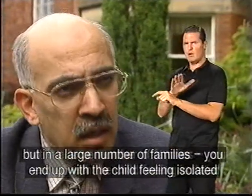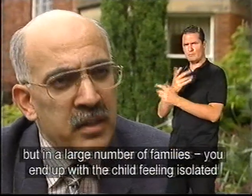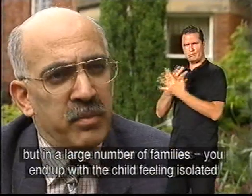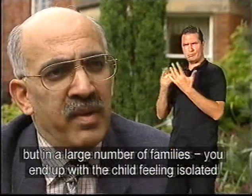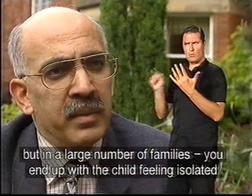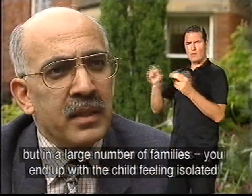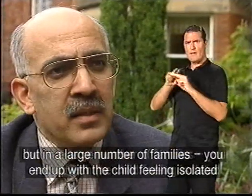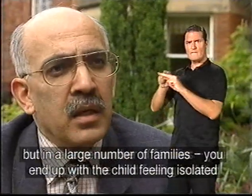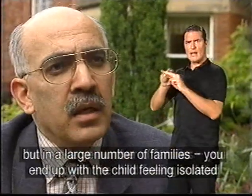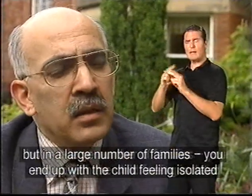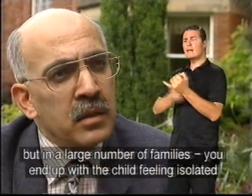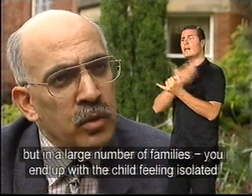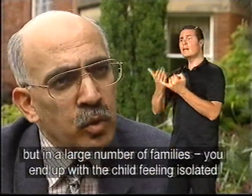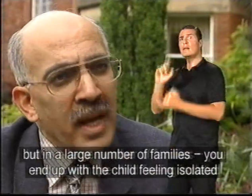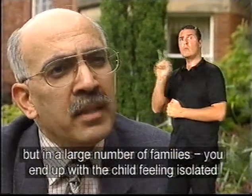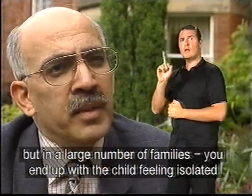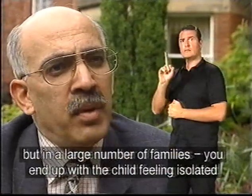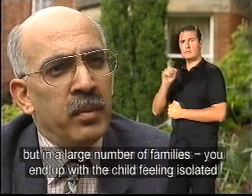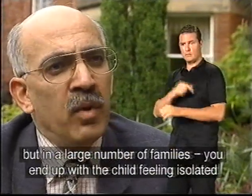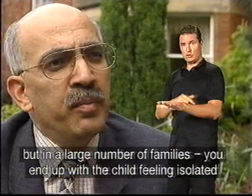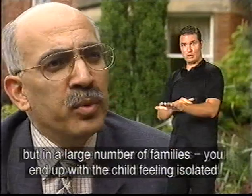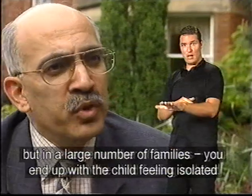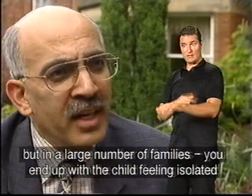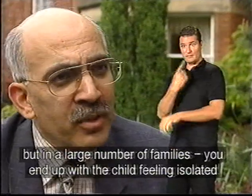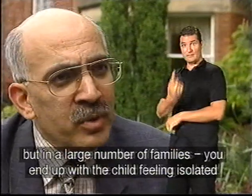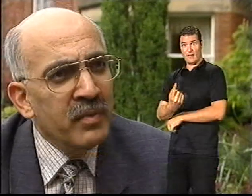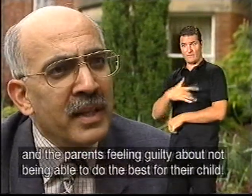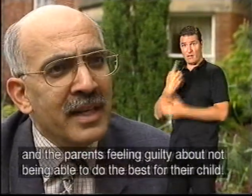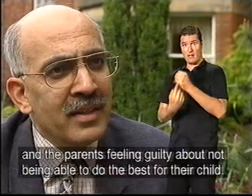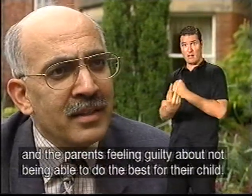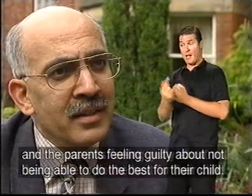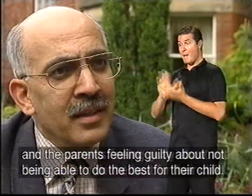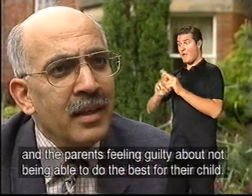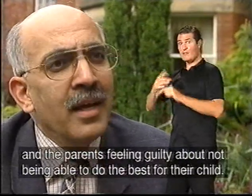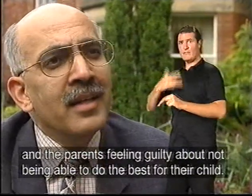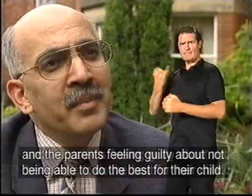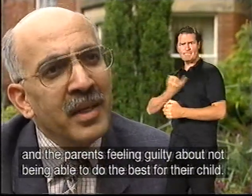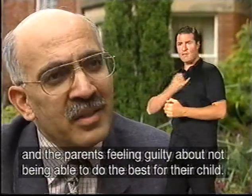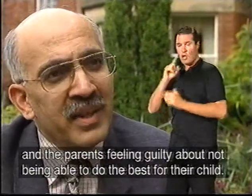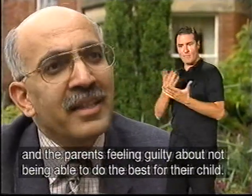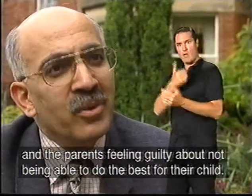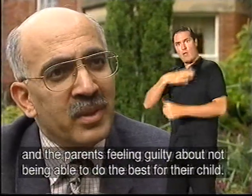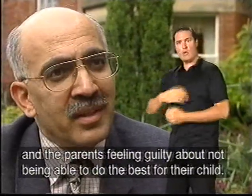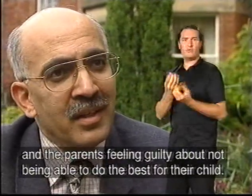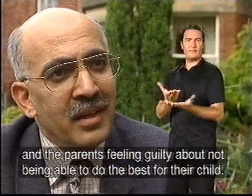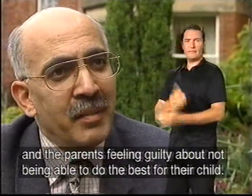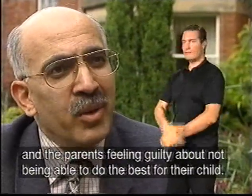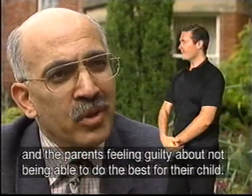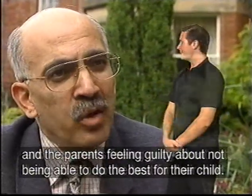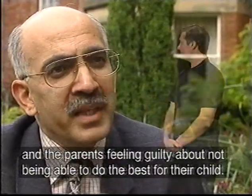number of families, that you end up with the problem of both the child feeling isolated and the parents feeling guilty about not being able to